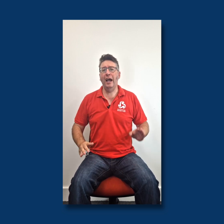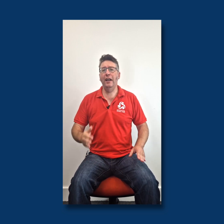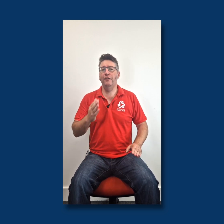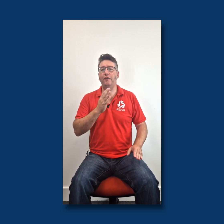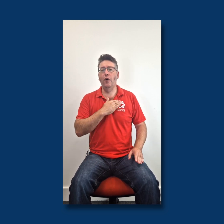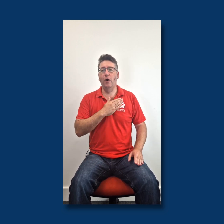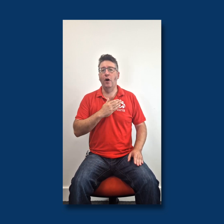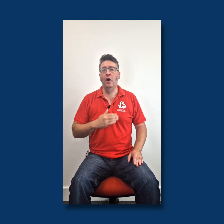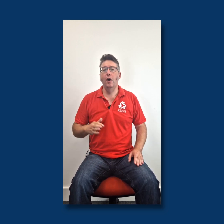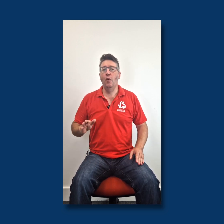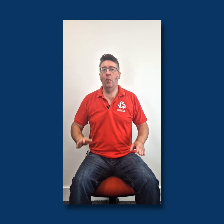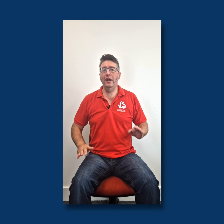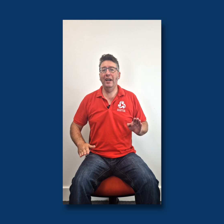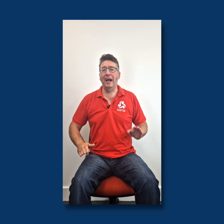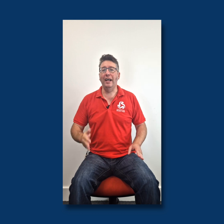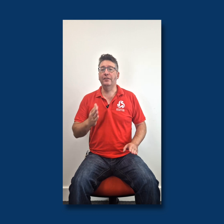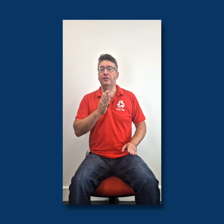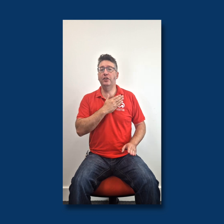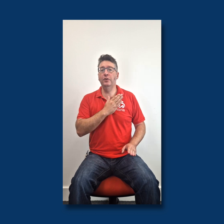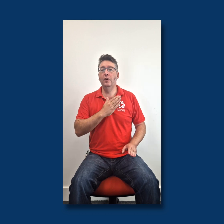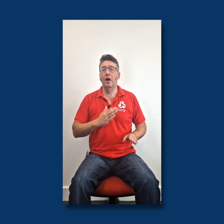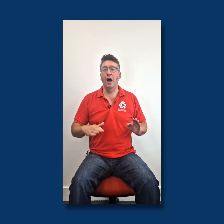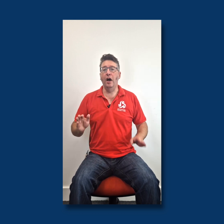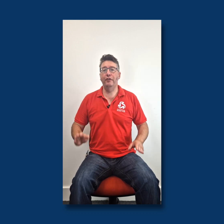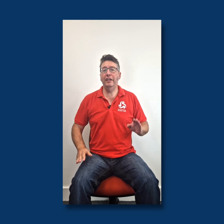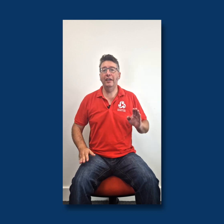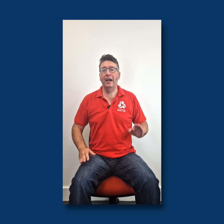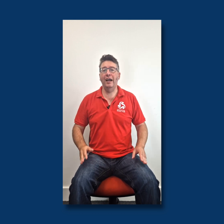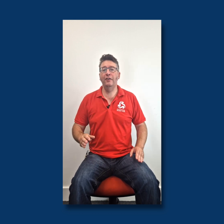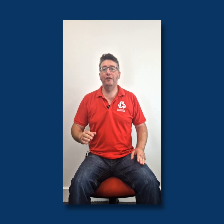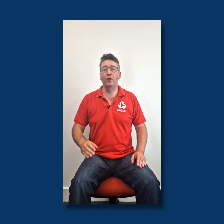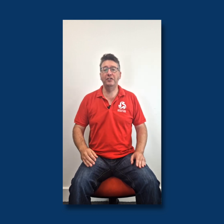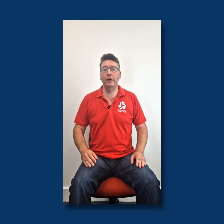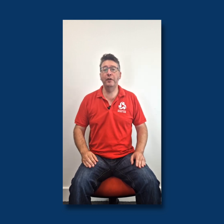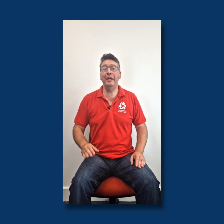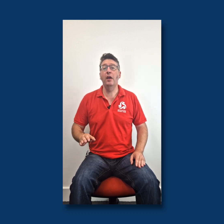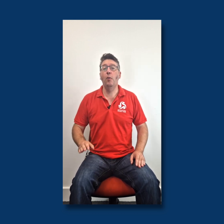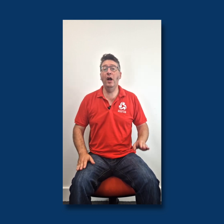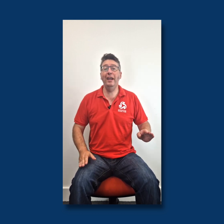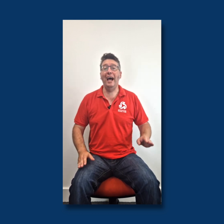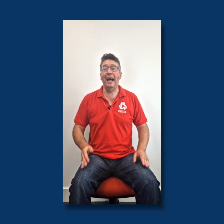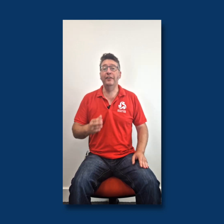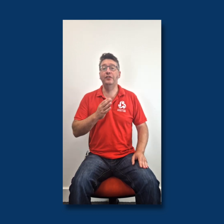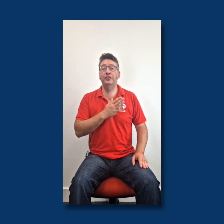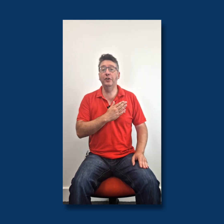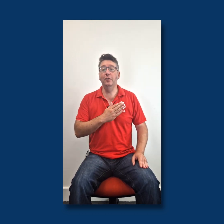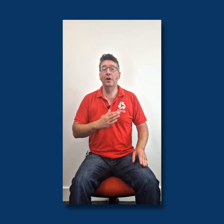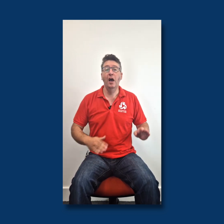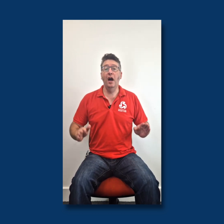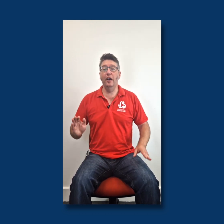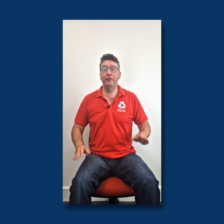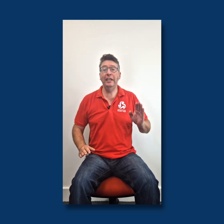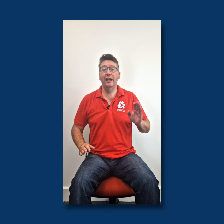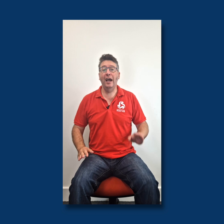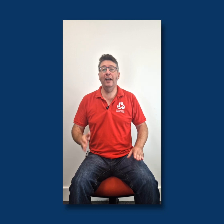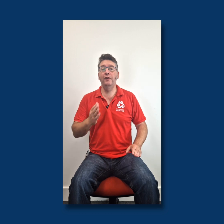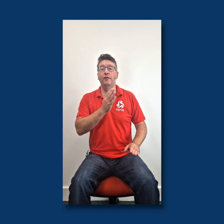and 4. 1 and 2, a 3 and 4. Say it with me. 1 and 2, a 3 and